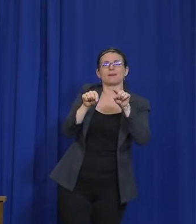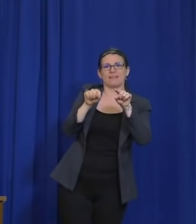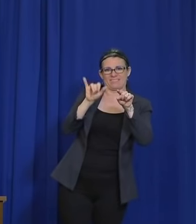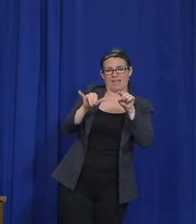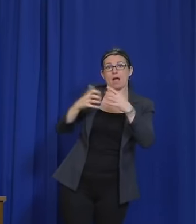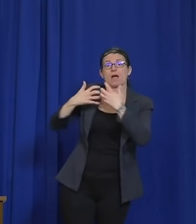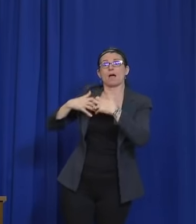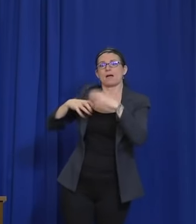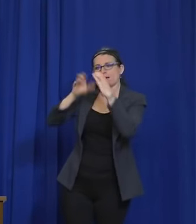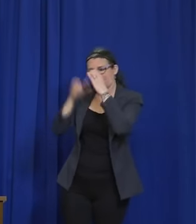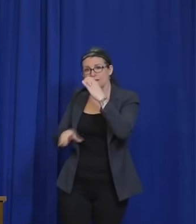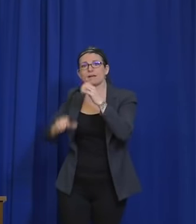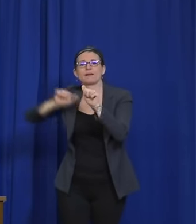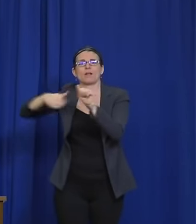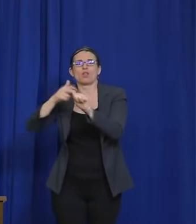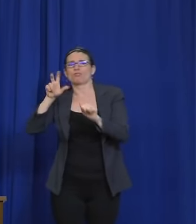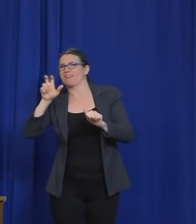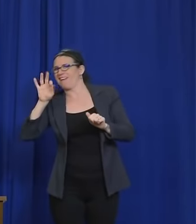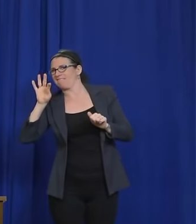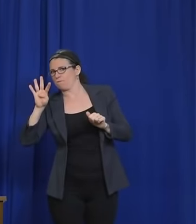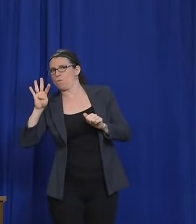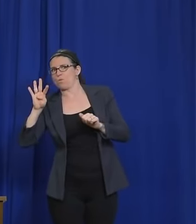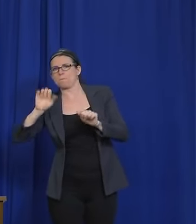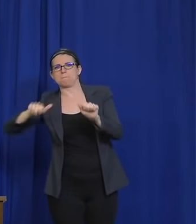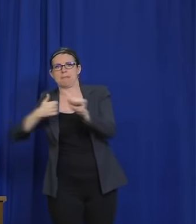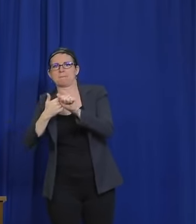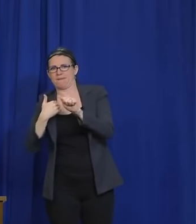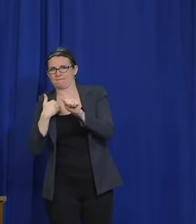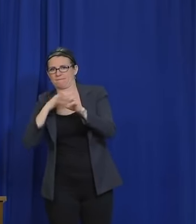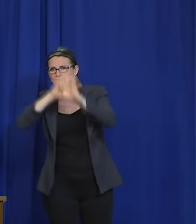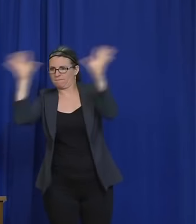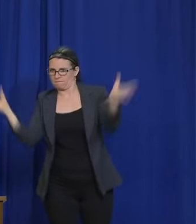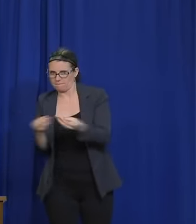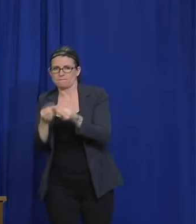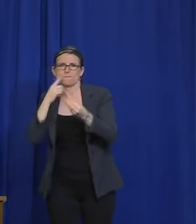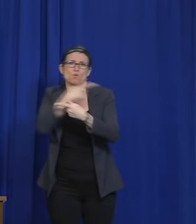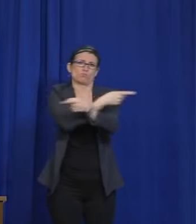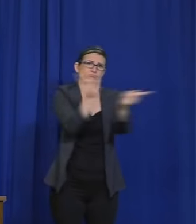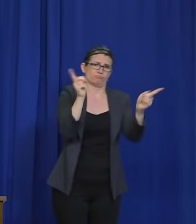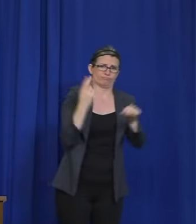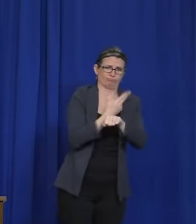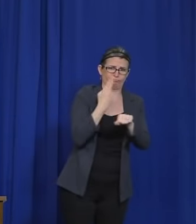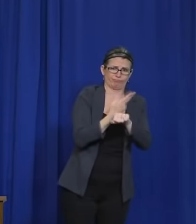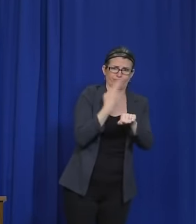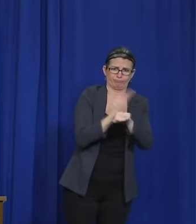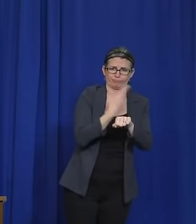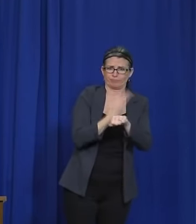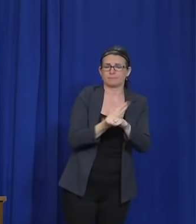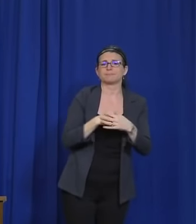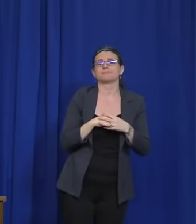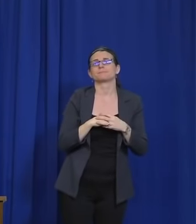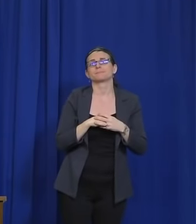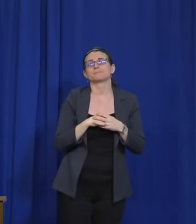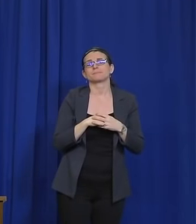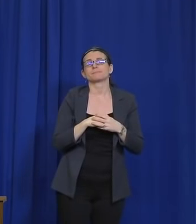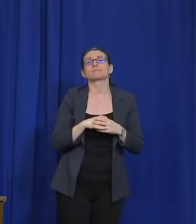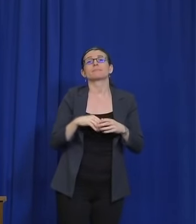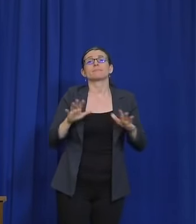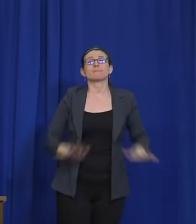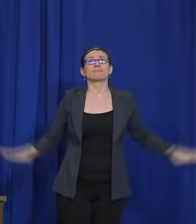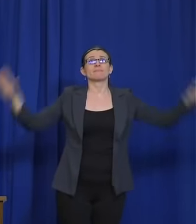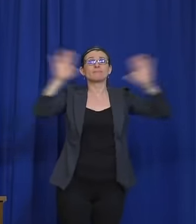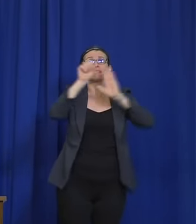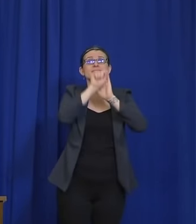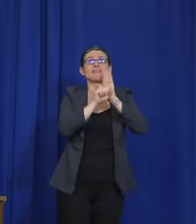So turning to our outbreaks, we do not have any new long-term care or congregate living